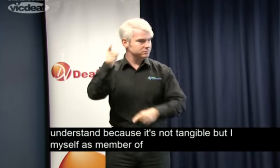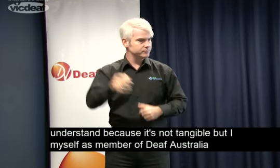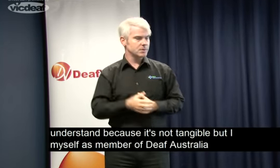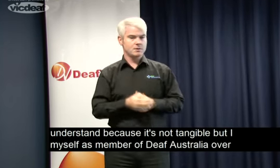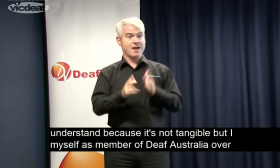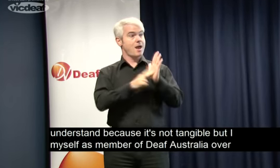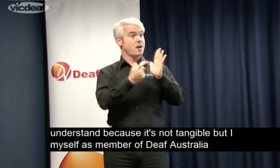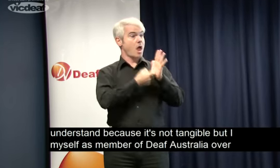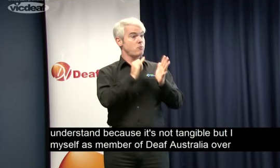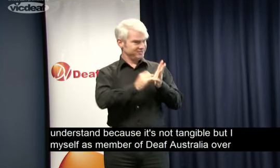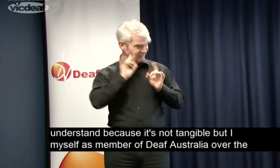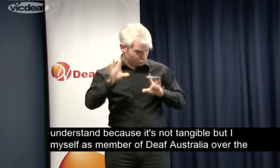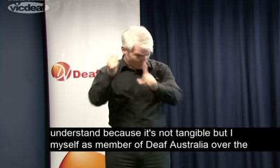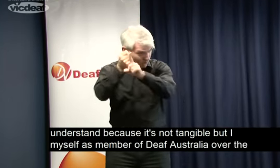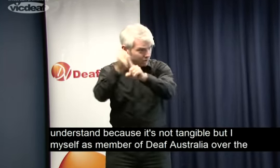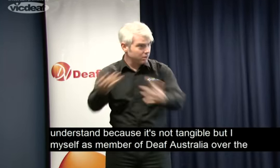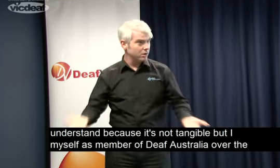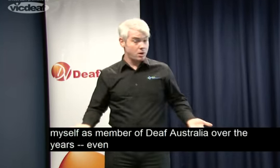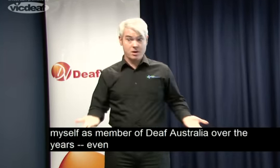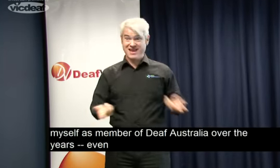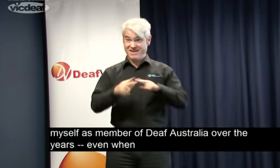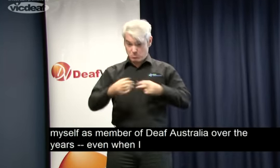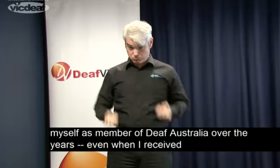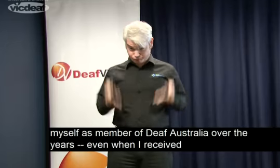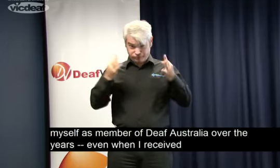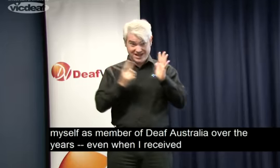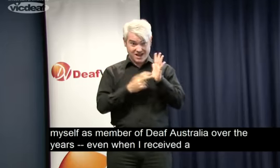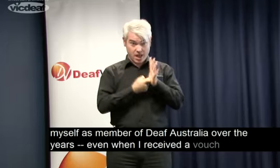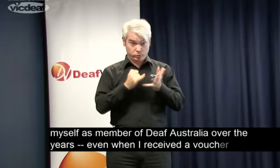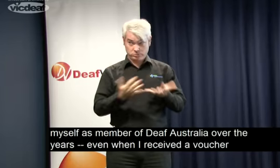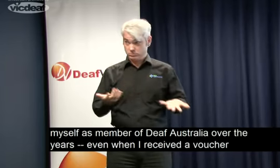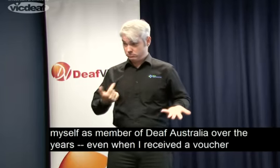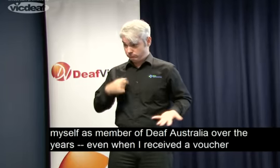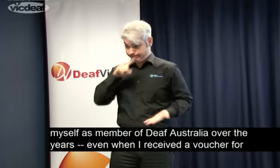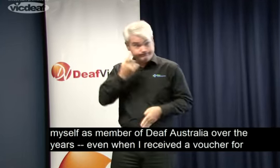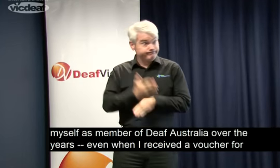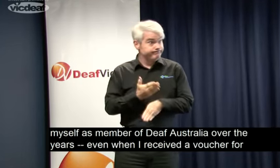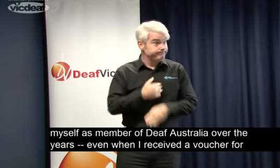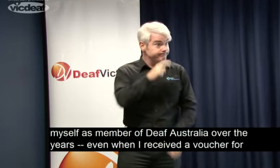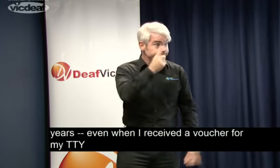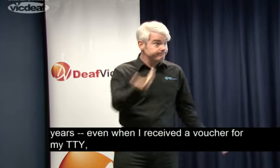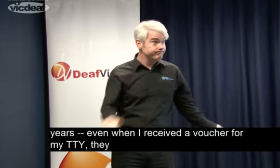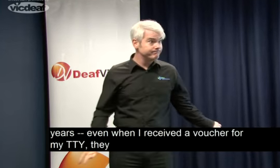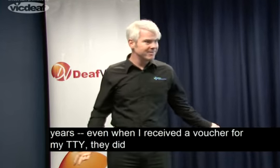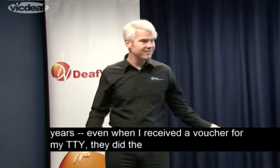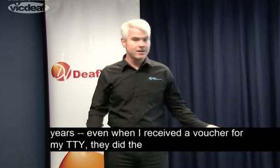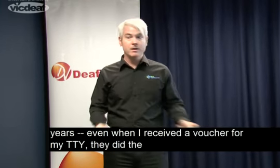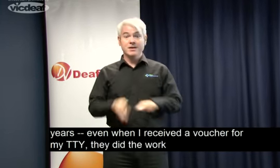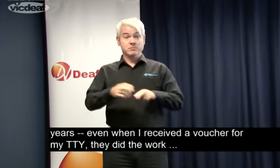a voucher for my TTY, I knew that they did the work, NRS, Deaf Australia did the advocacy work. without the NRS, I wouldn't be able to do my job. And